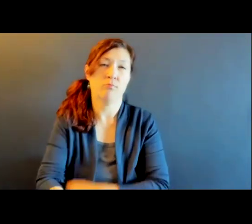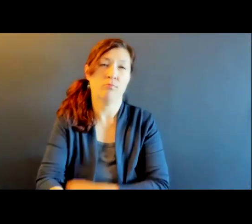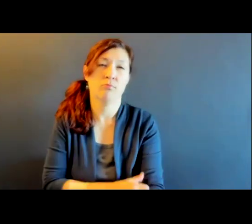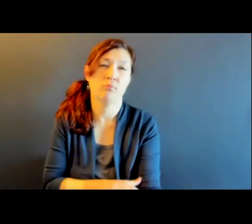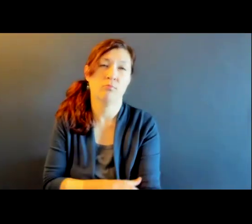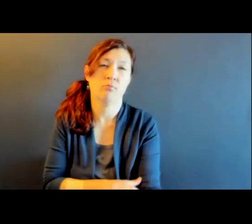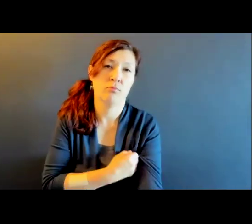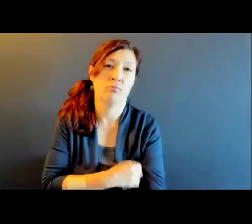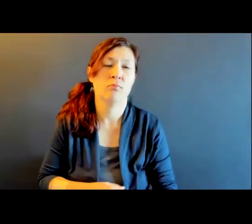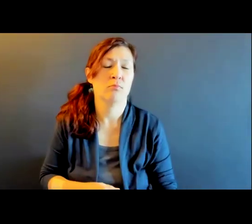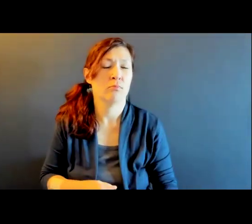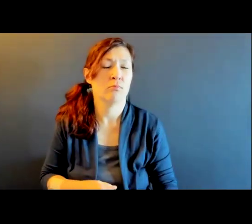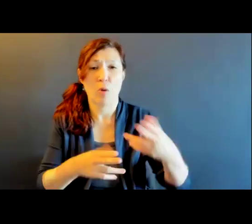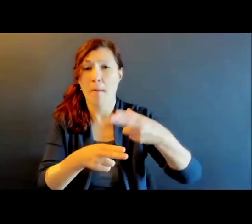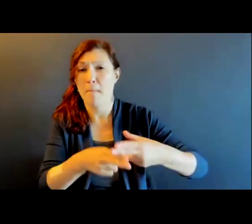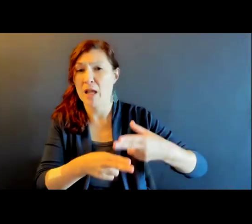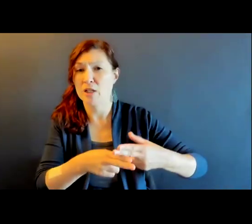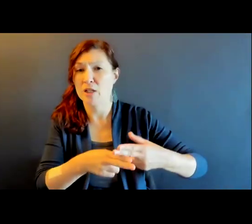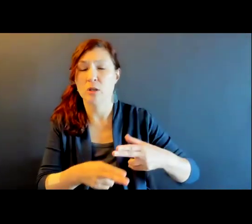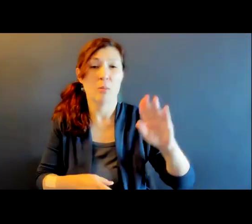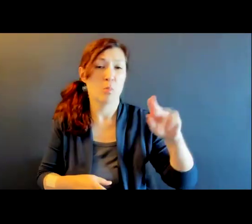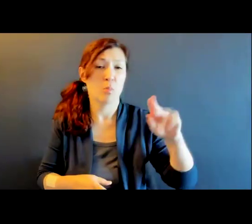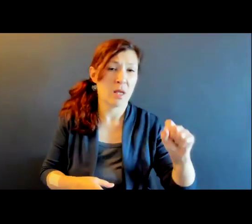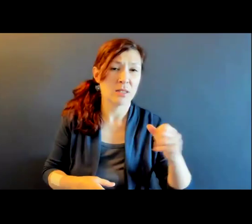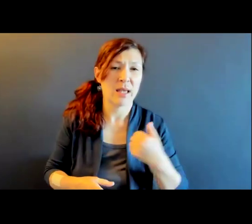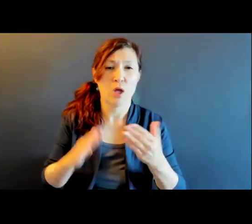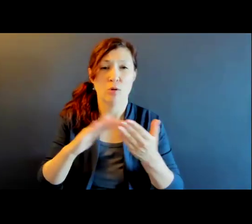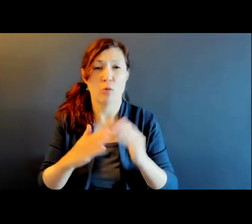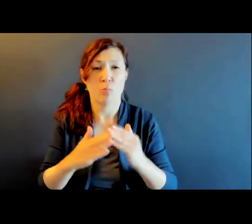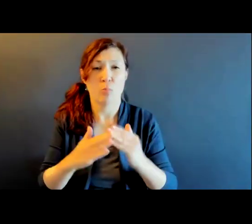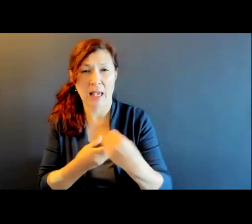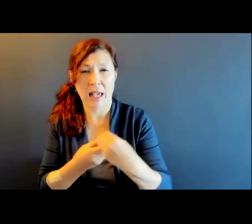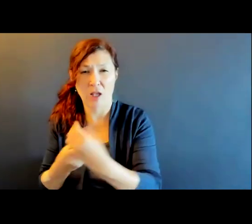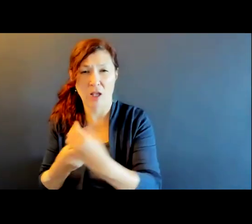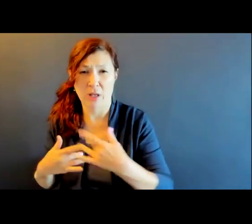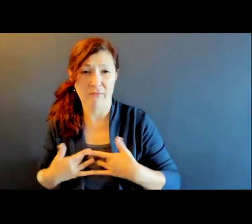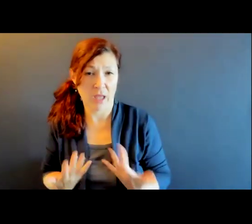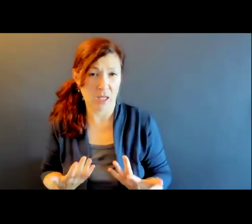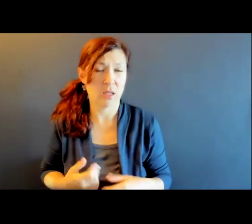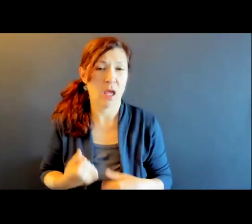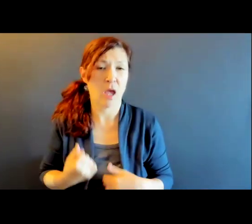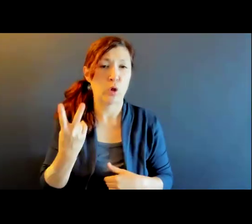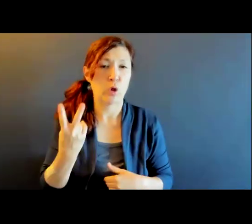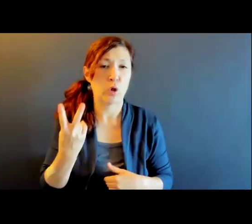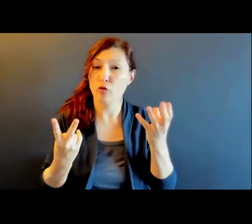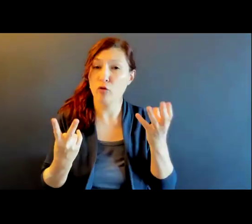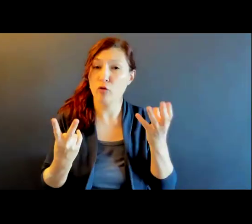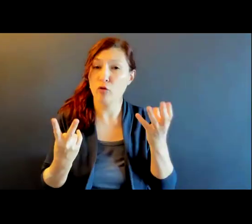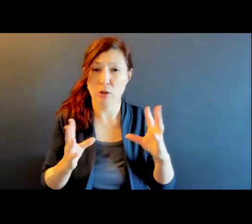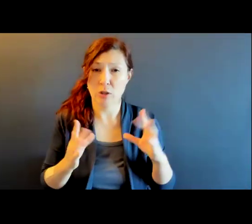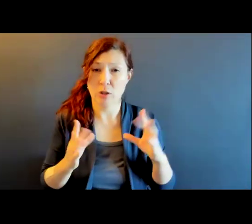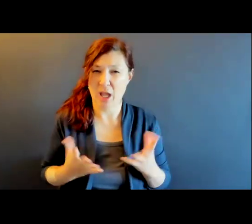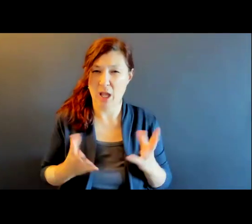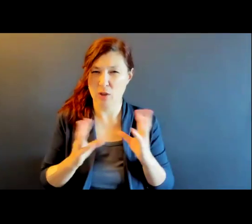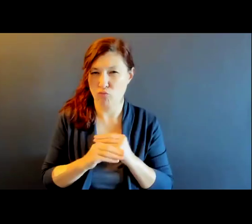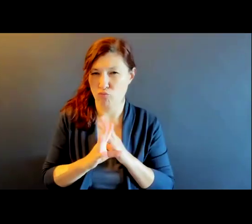As stated, the district completed some community engagement. This included 2 informational webinars attended by